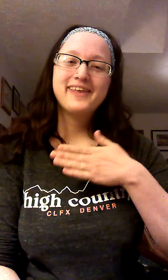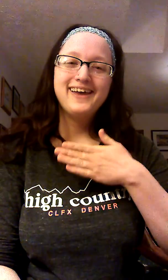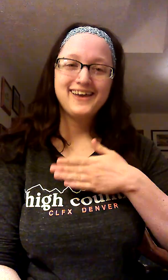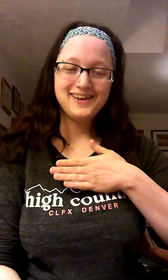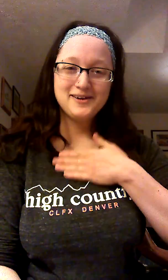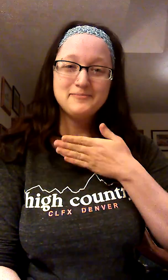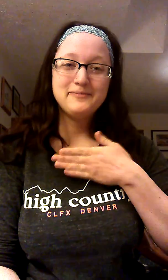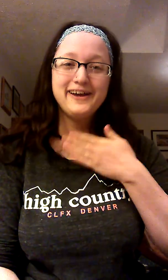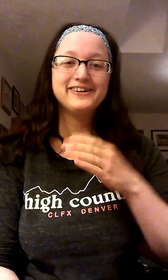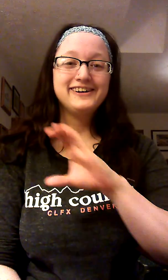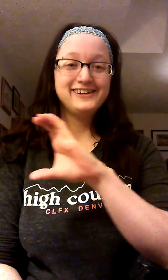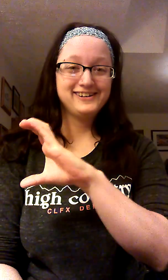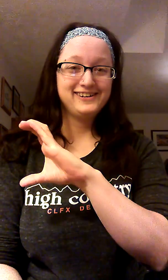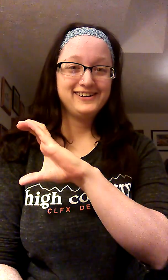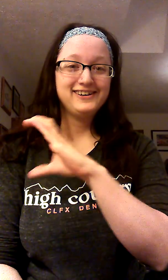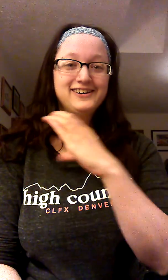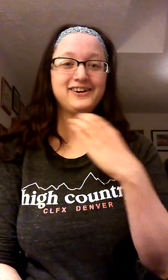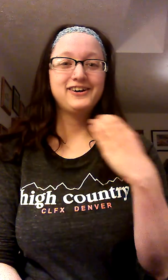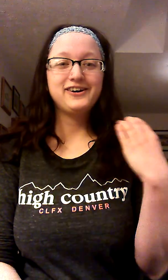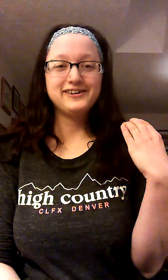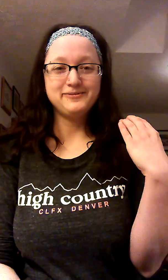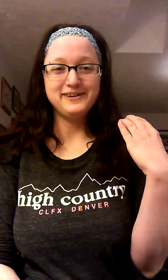Merry Christmas.